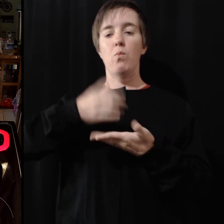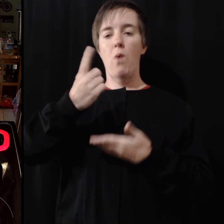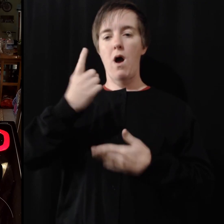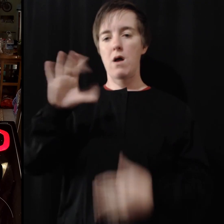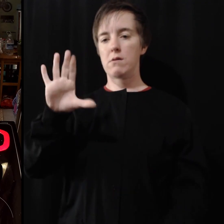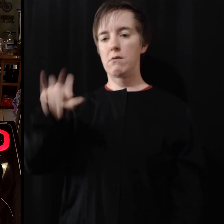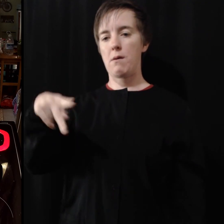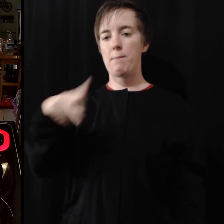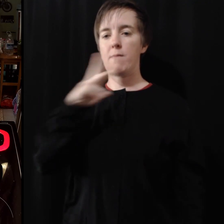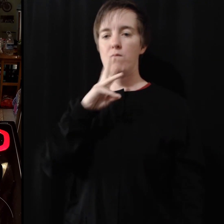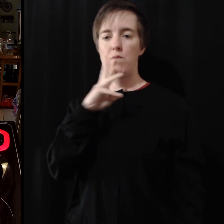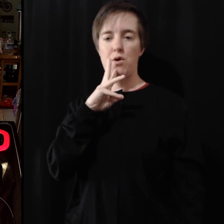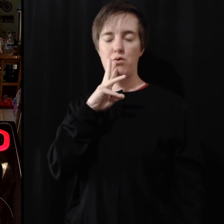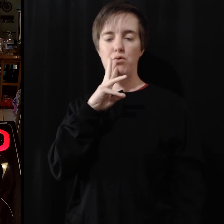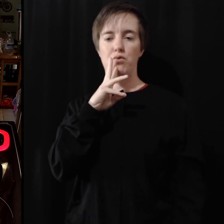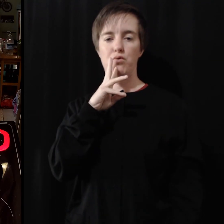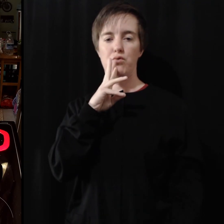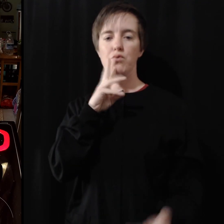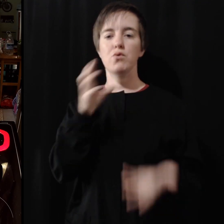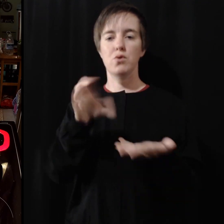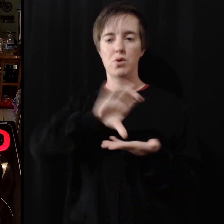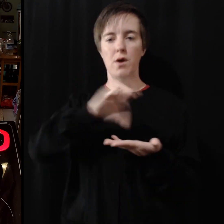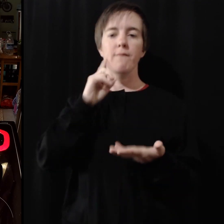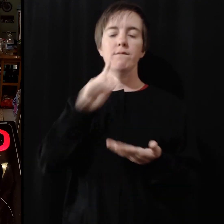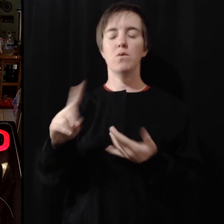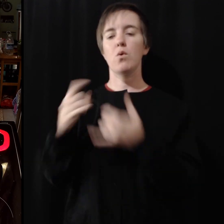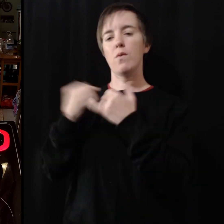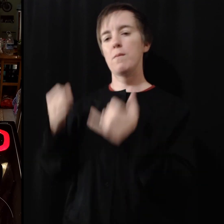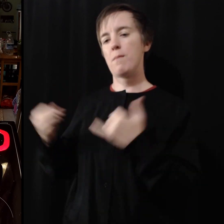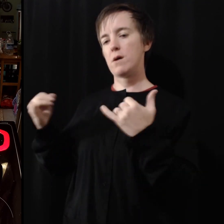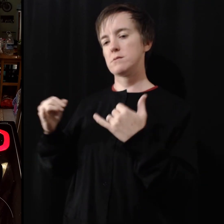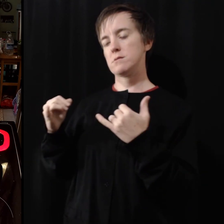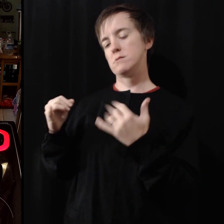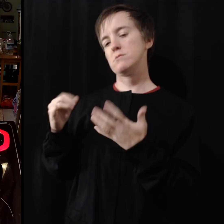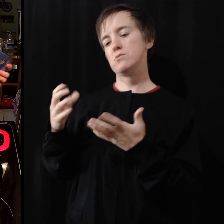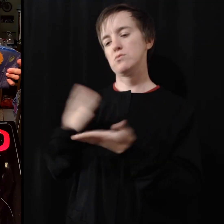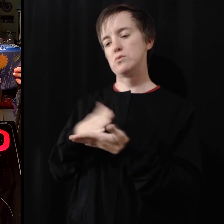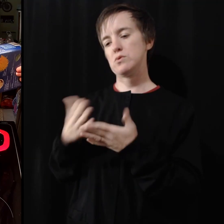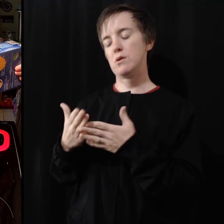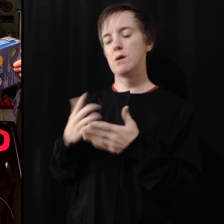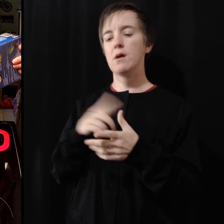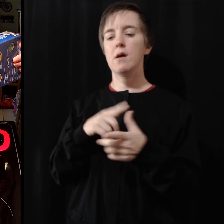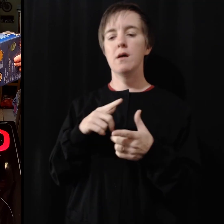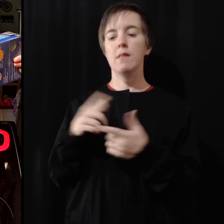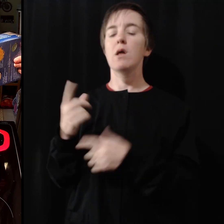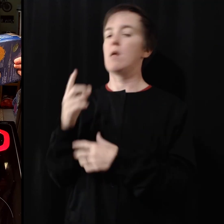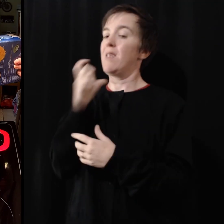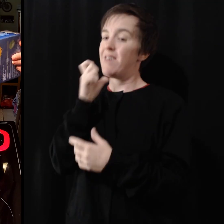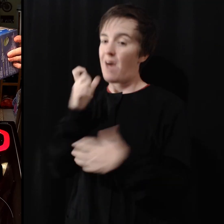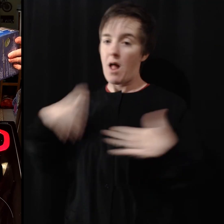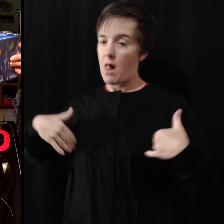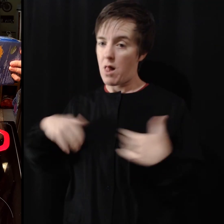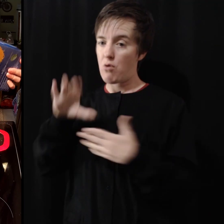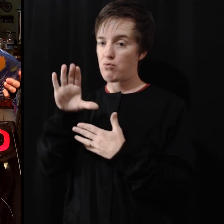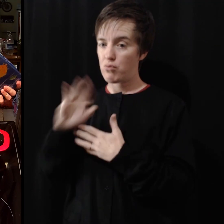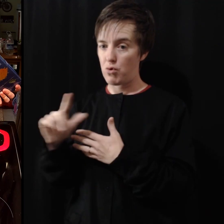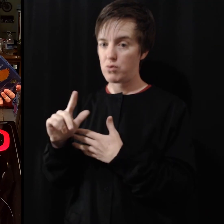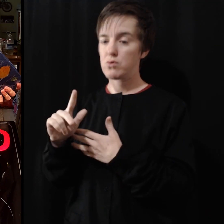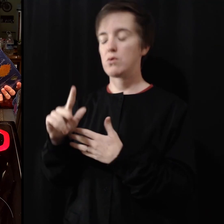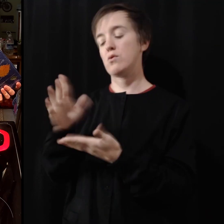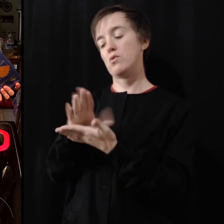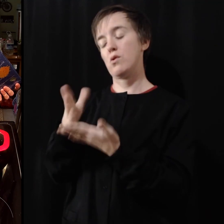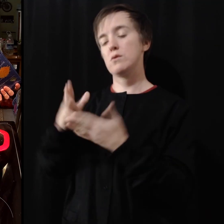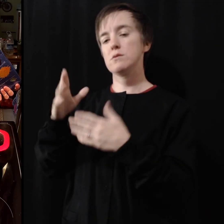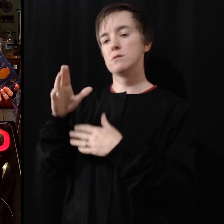water that you put in for the pasta to cook, and then a cup of the uncooked pasta